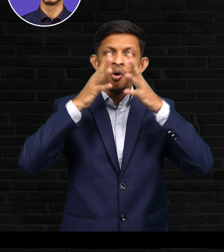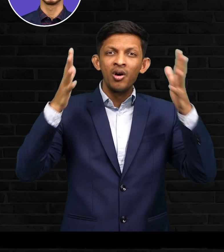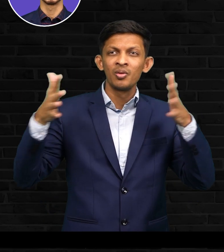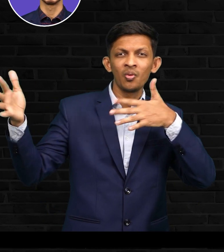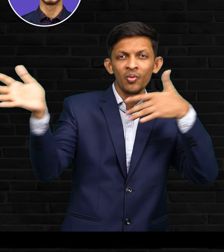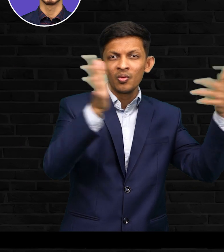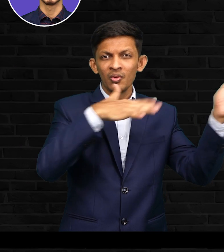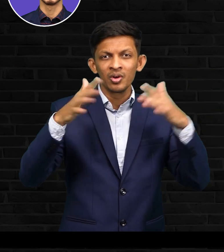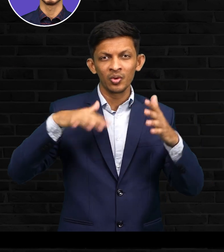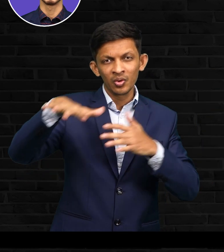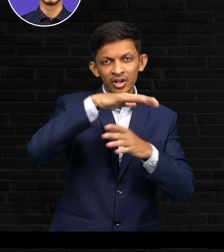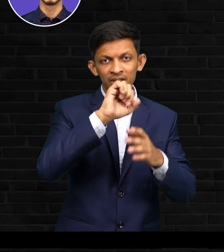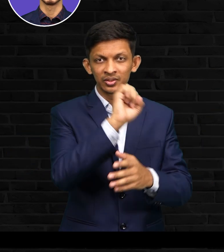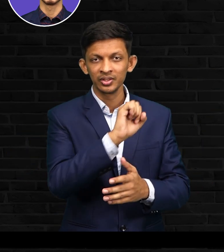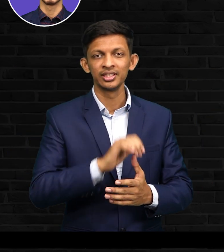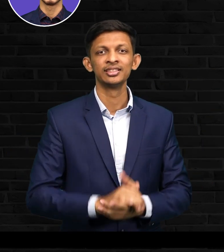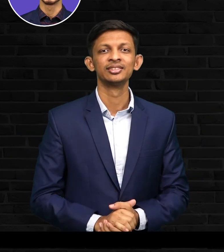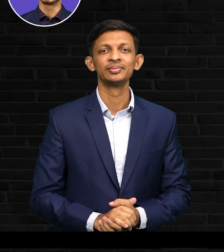troposphere,